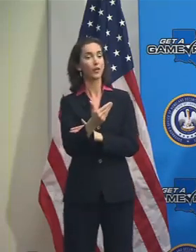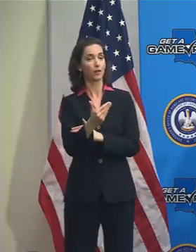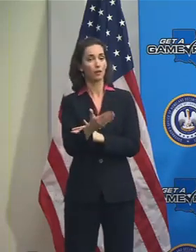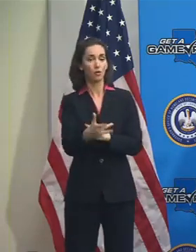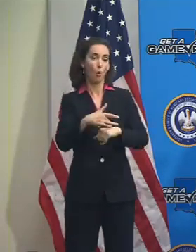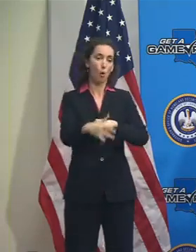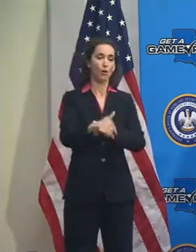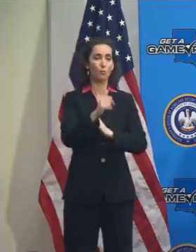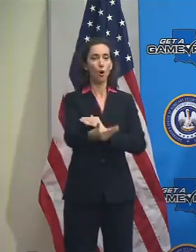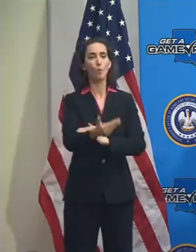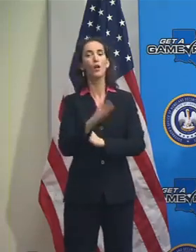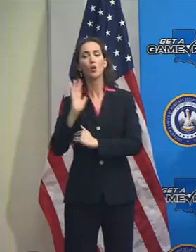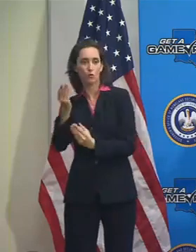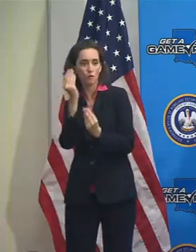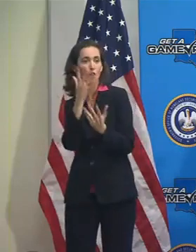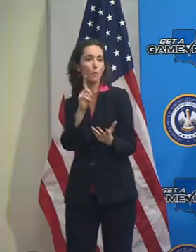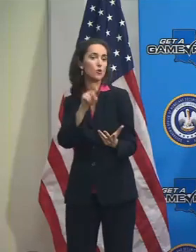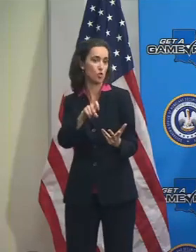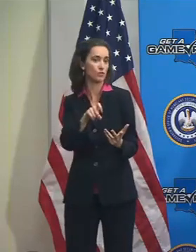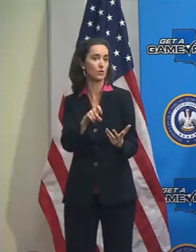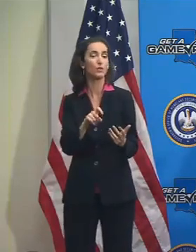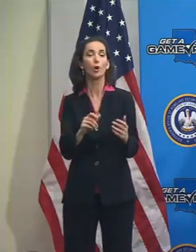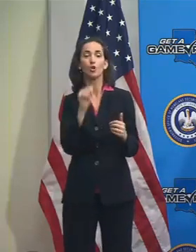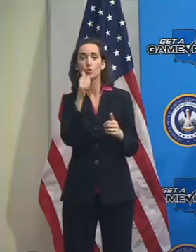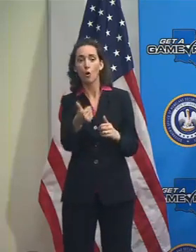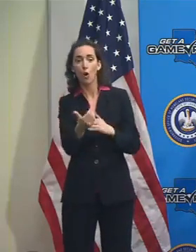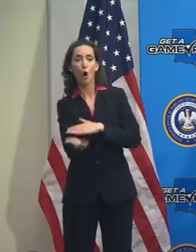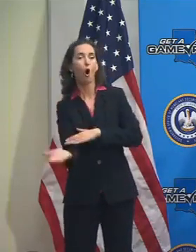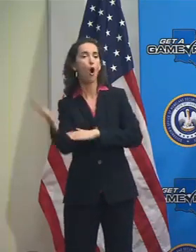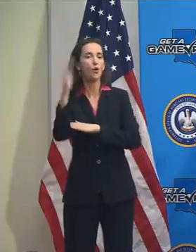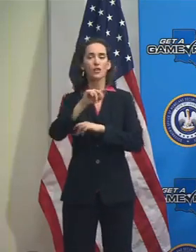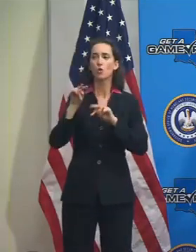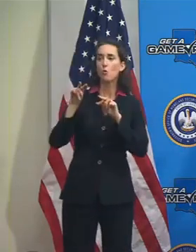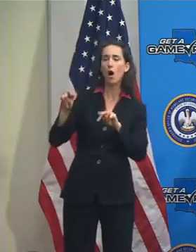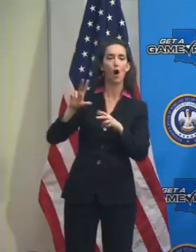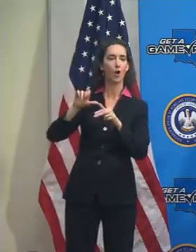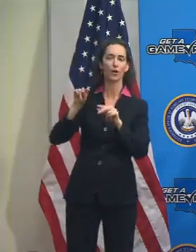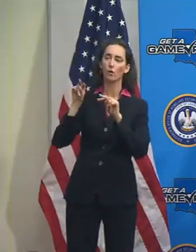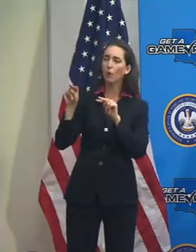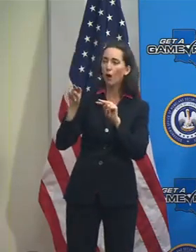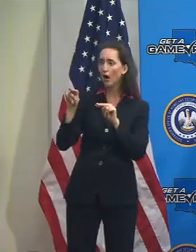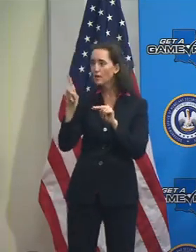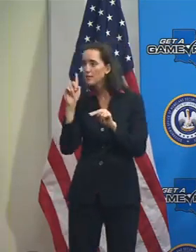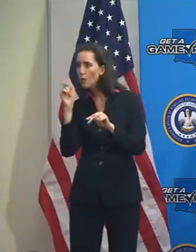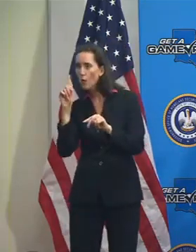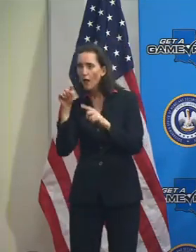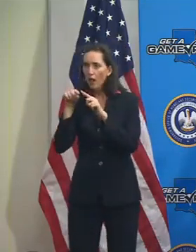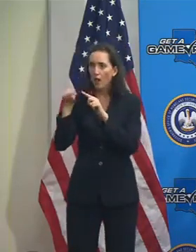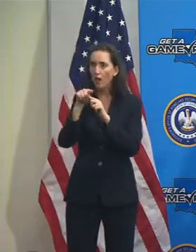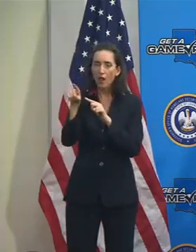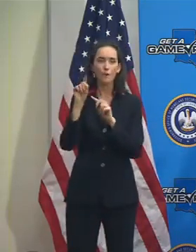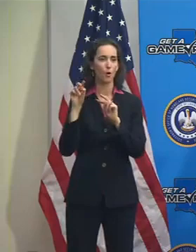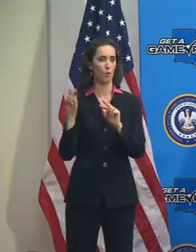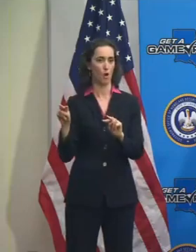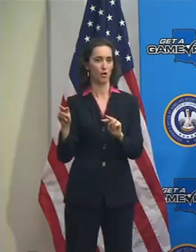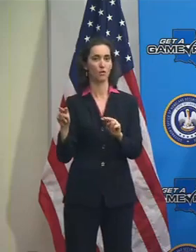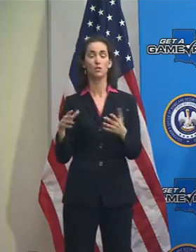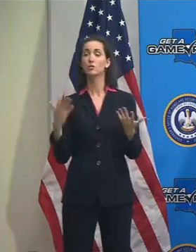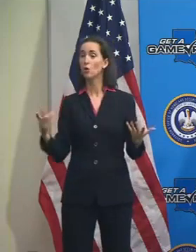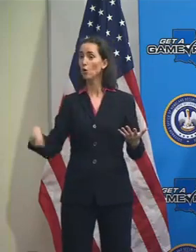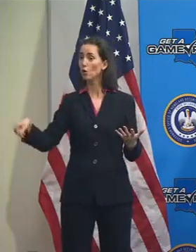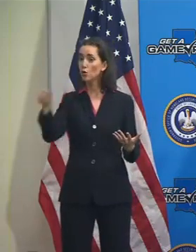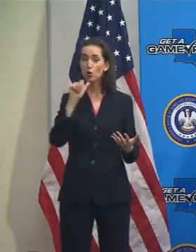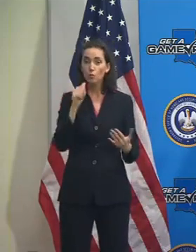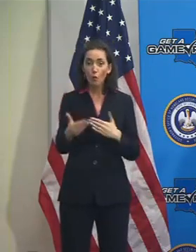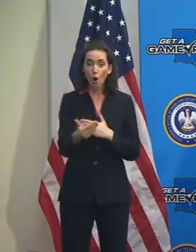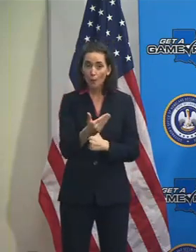early tomorrow, but all day tomorrow we have to continue to track the storm. And so I'll let people decide whether tomorrow morning